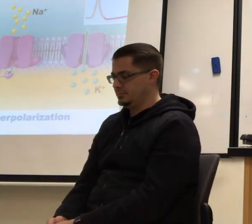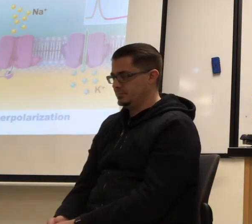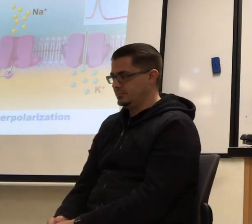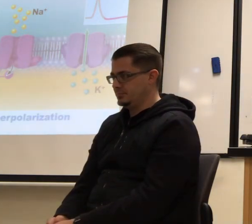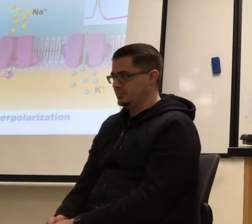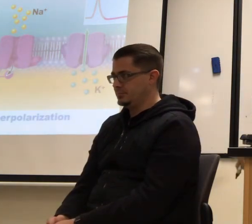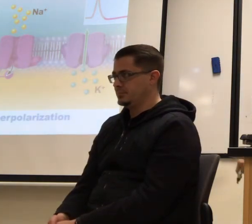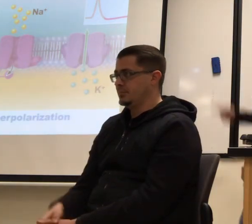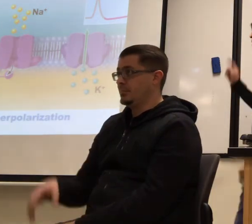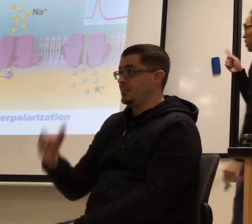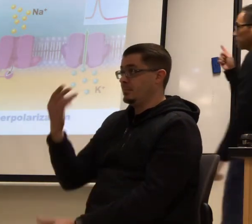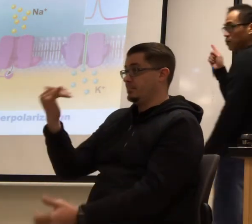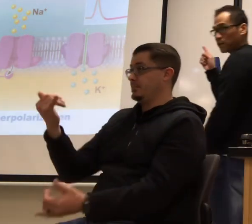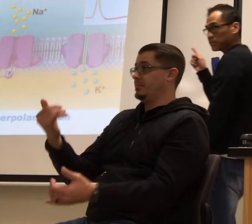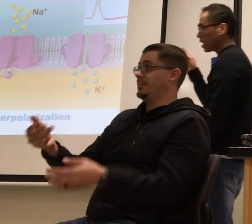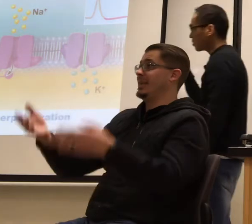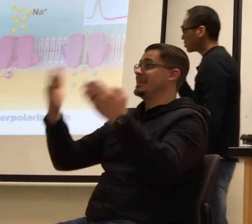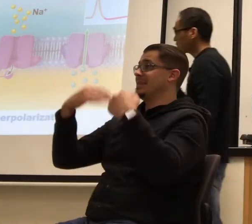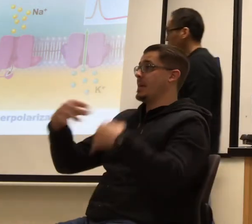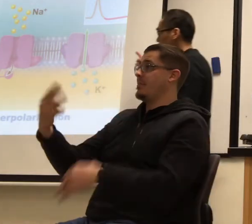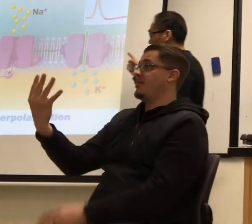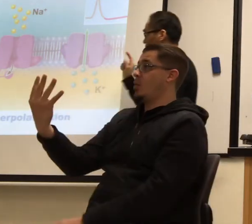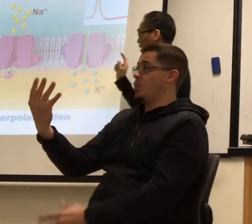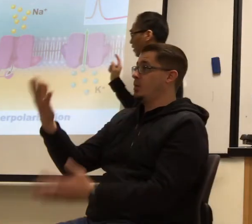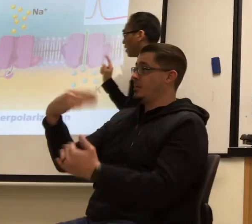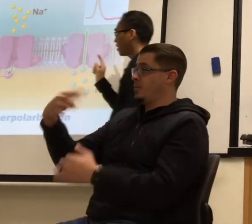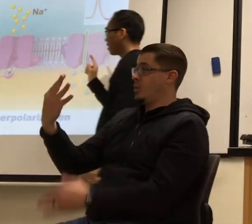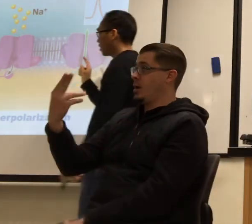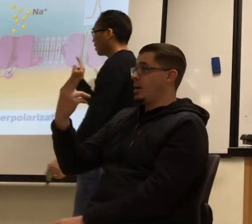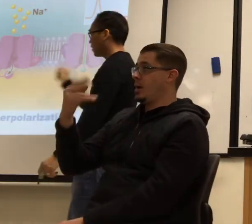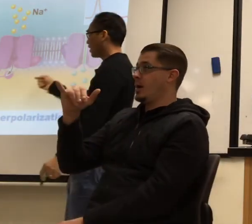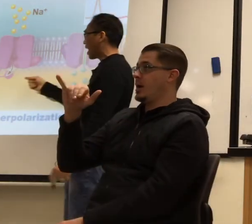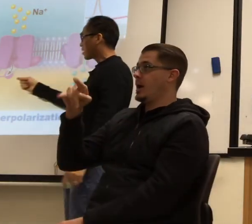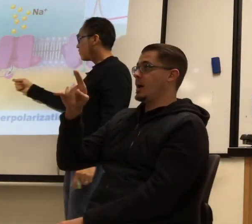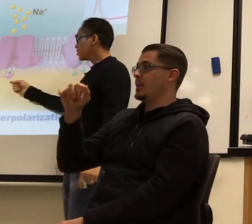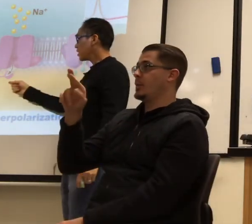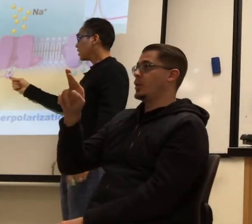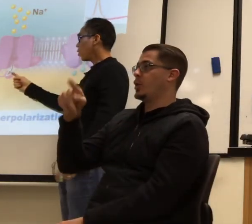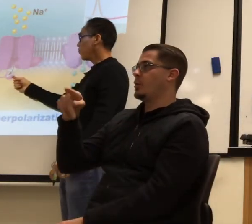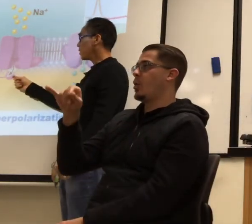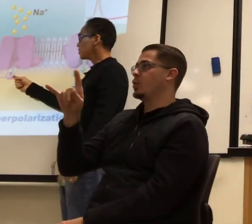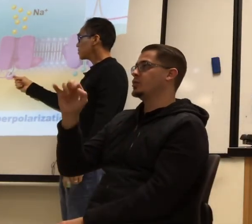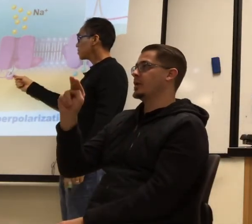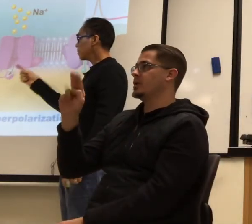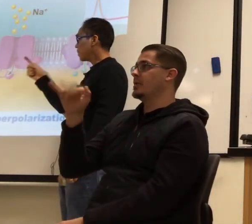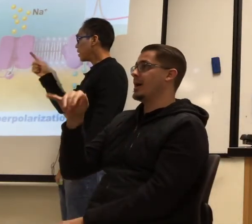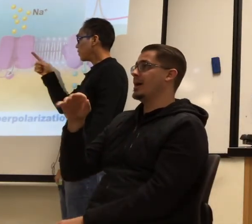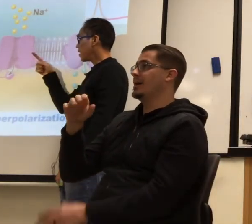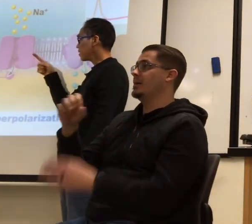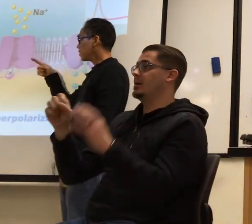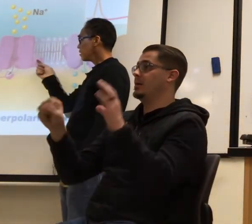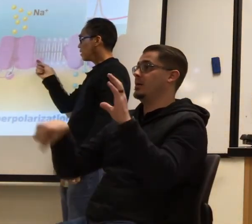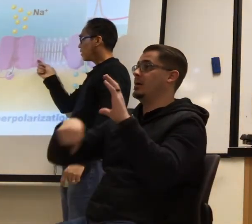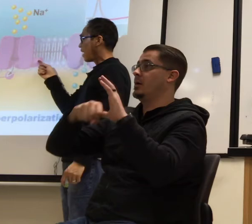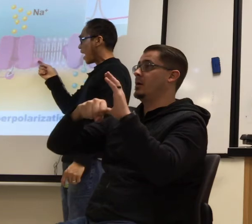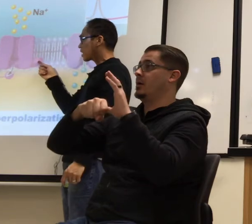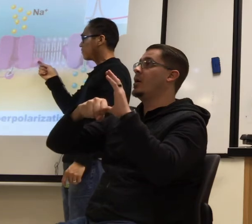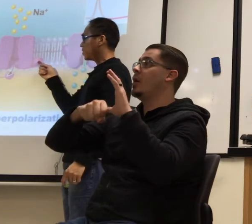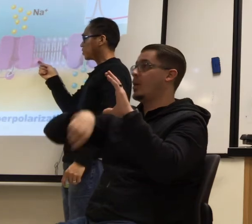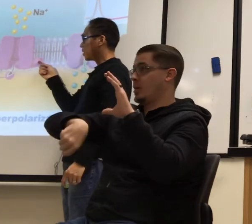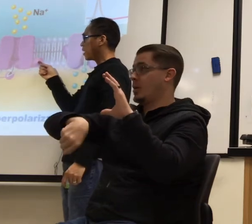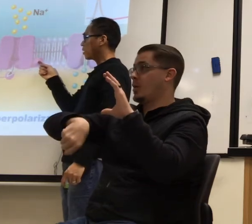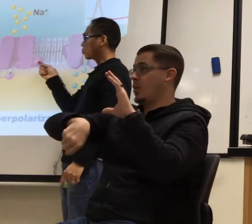So during hyperpolarization, look at the sodium channels. The inactivation gate opens, but then